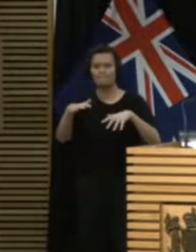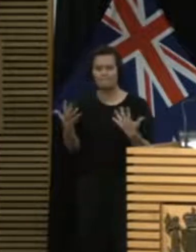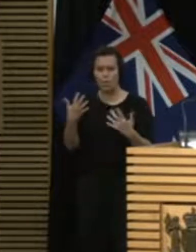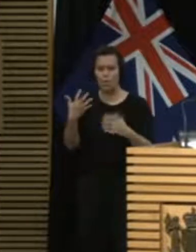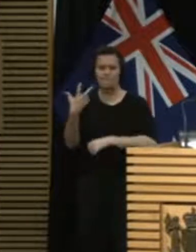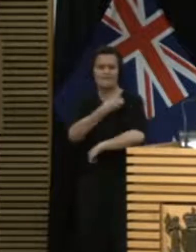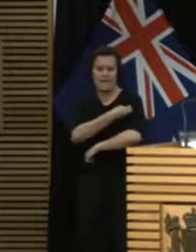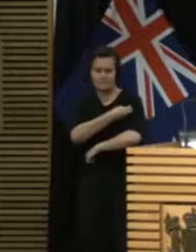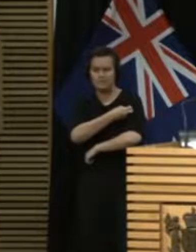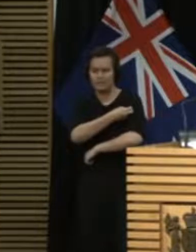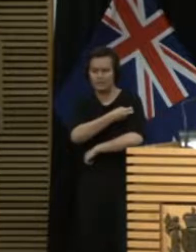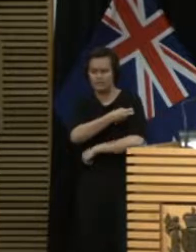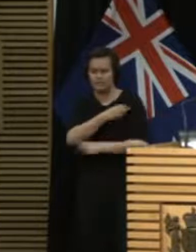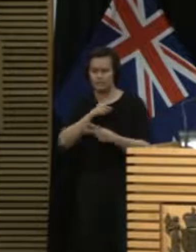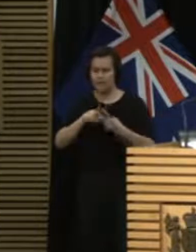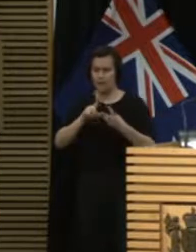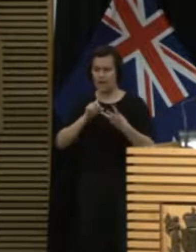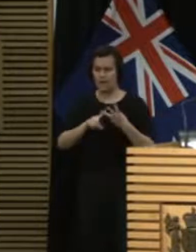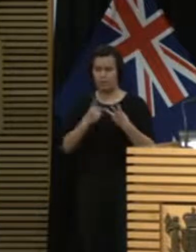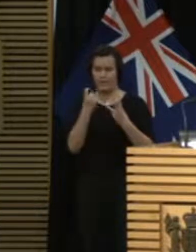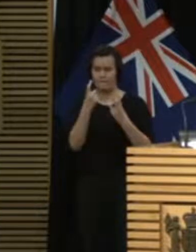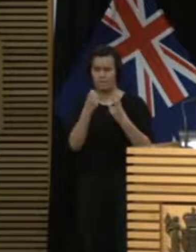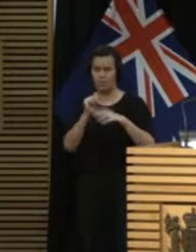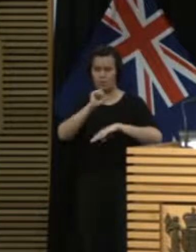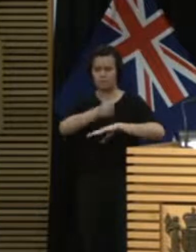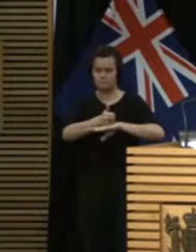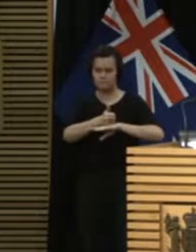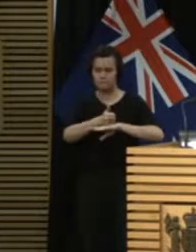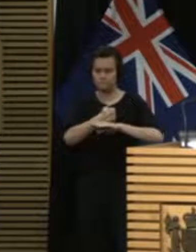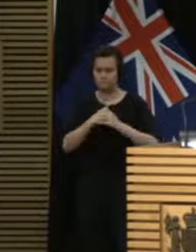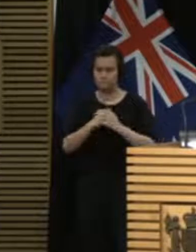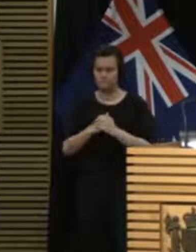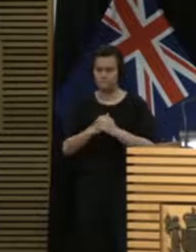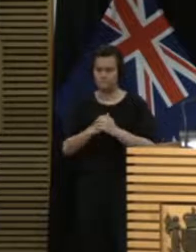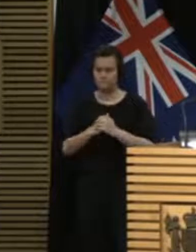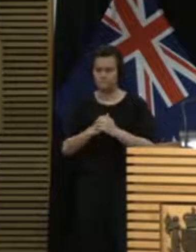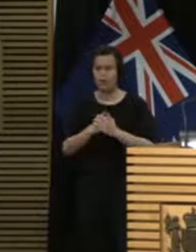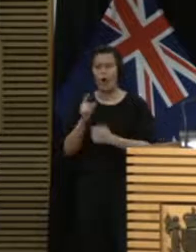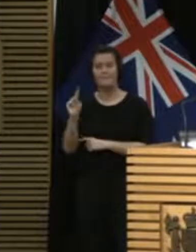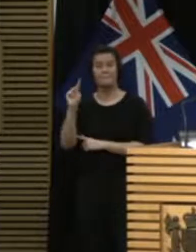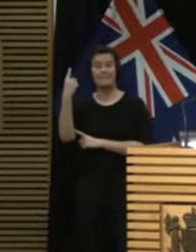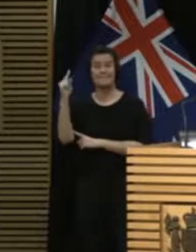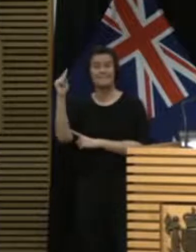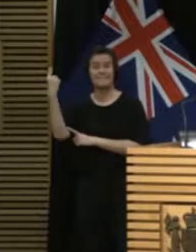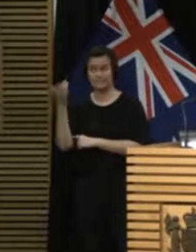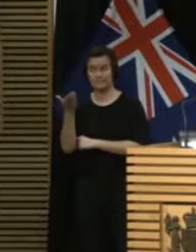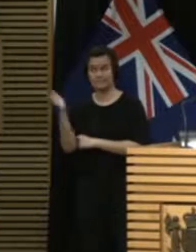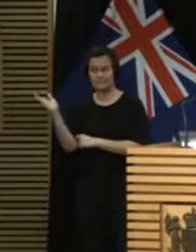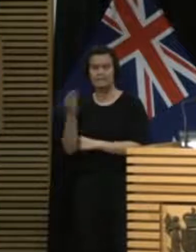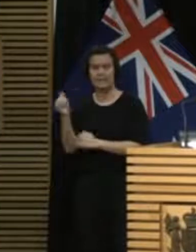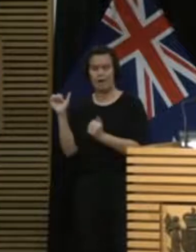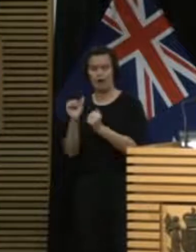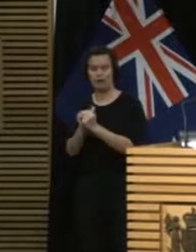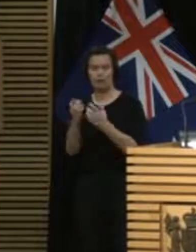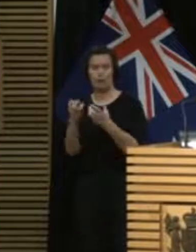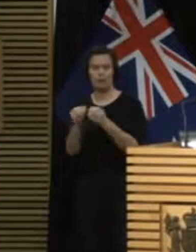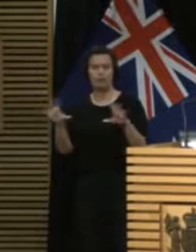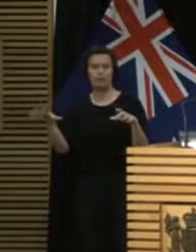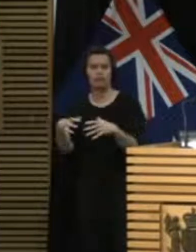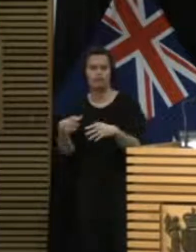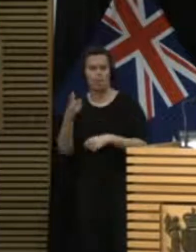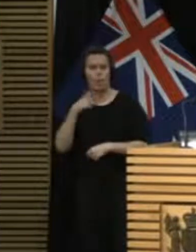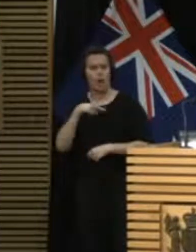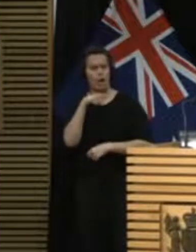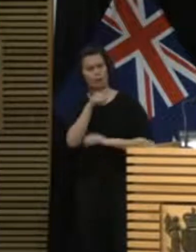you didn't do that? Was it because you thought that might be disharmonious, or you thought that you might not actually be able to reach 90%?